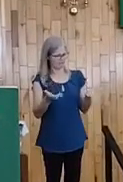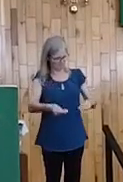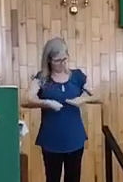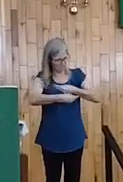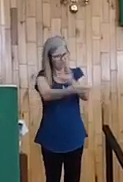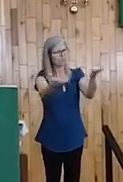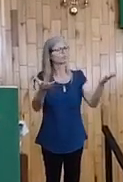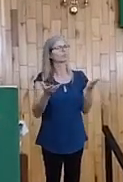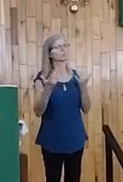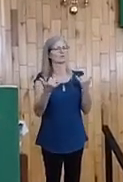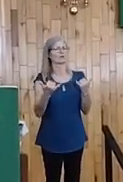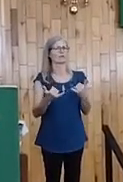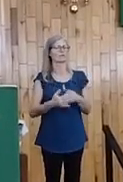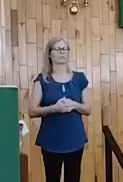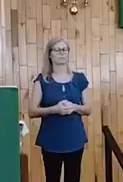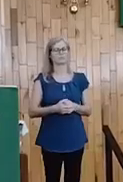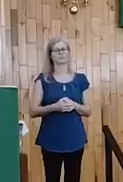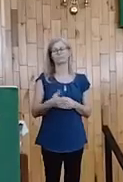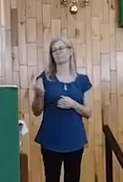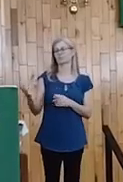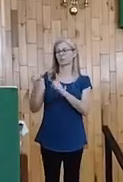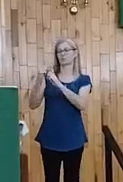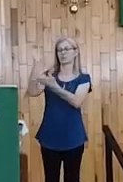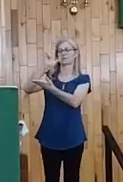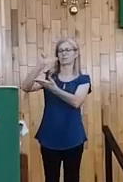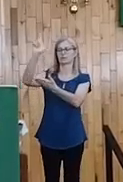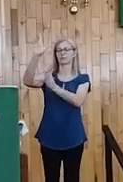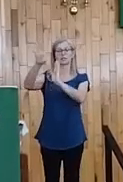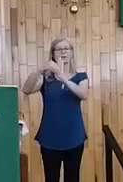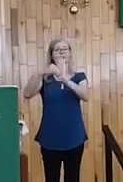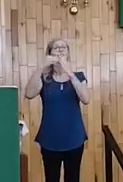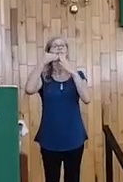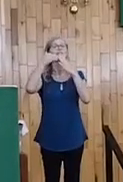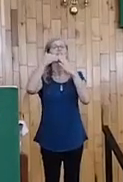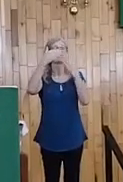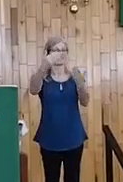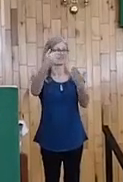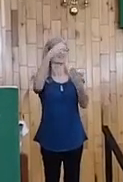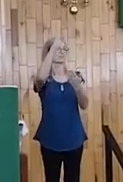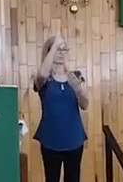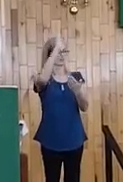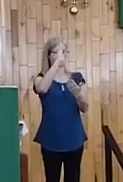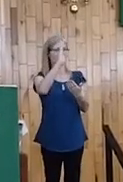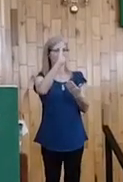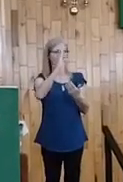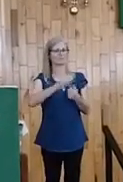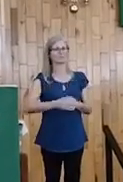you today?" The word of the Lord. Thanks be to God.